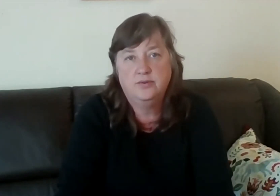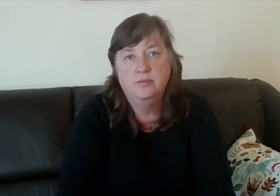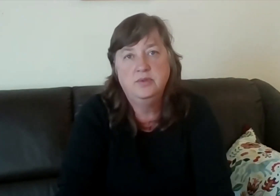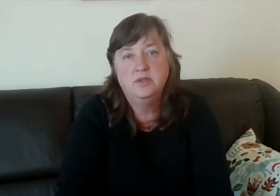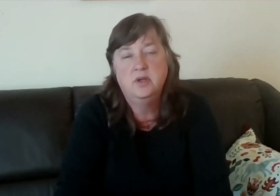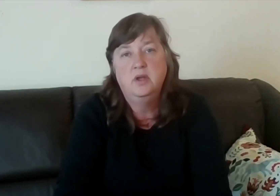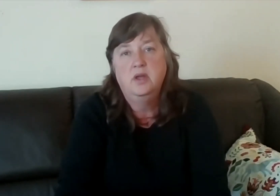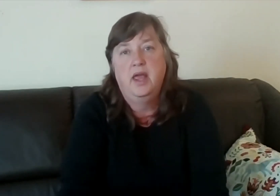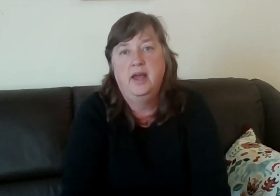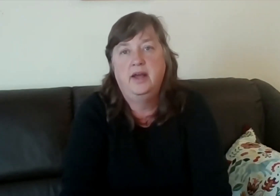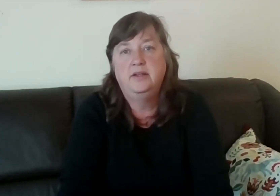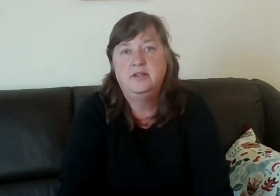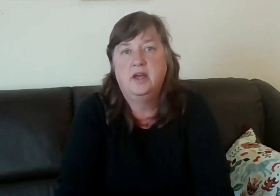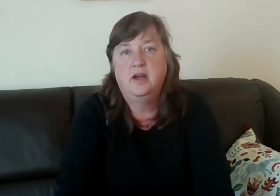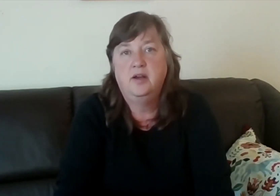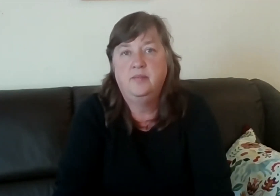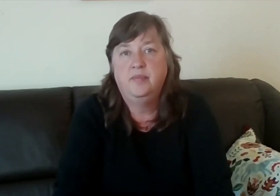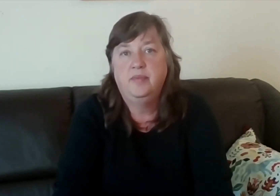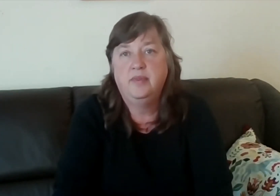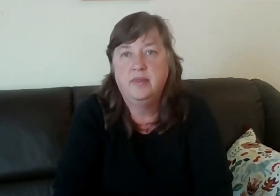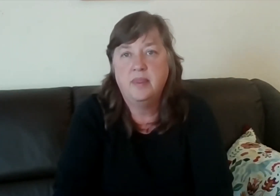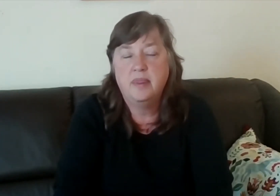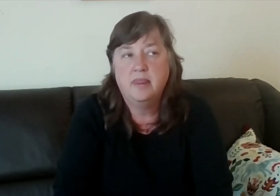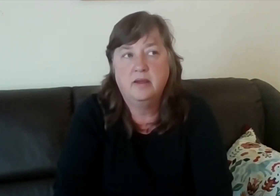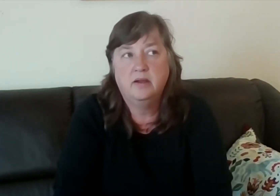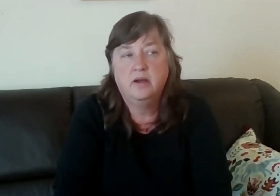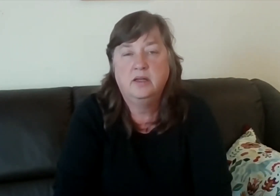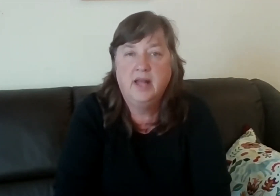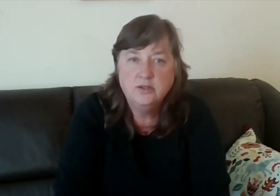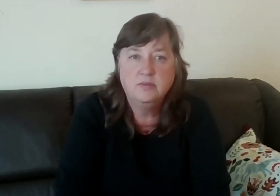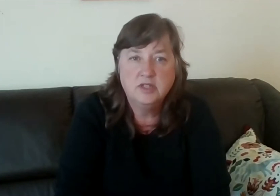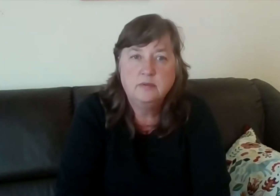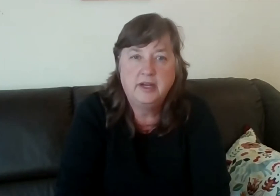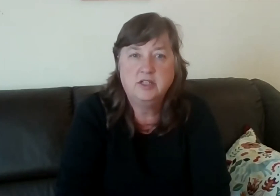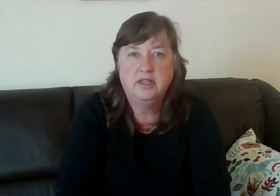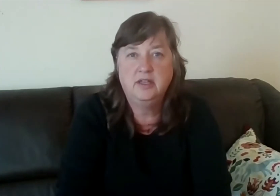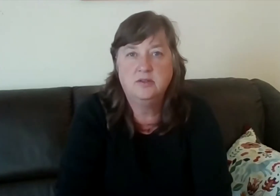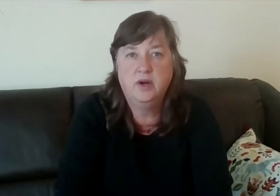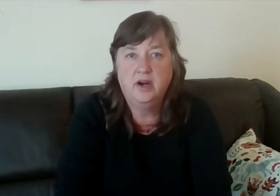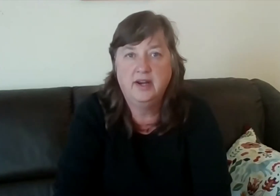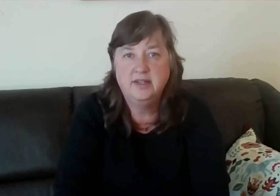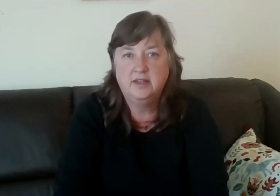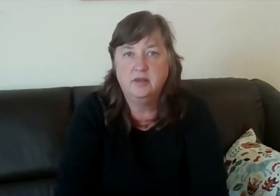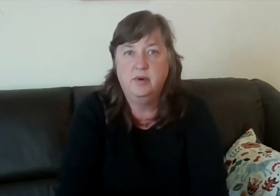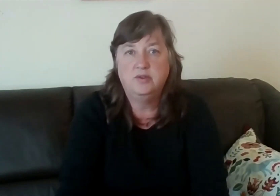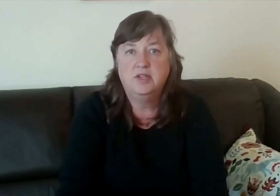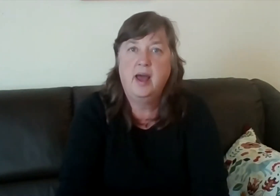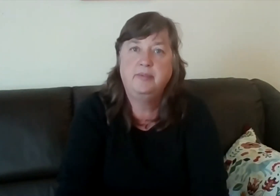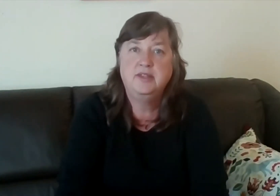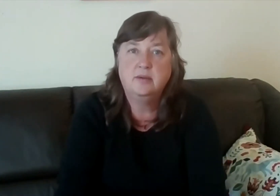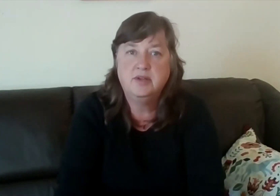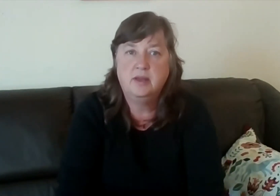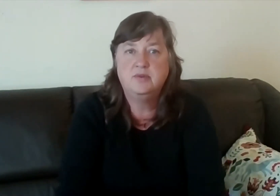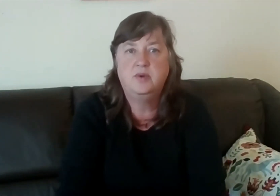classrooms, and the classrooms especially is where I see it the most. It happens sometimes when you